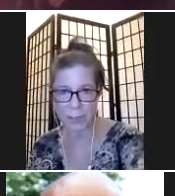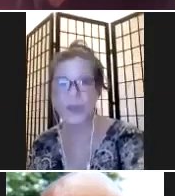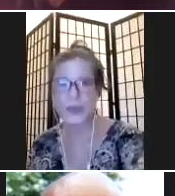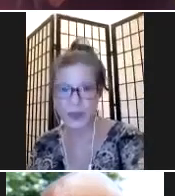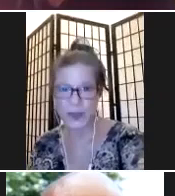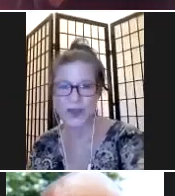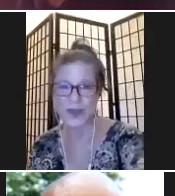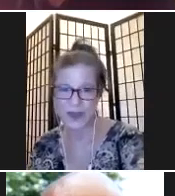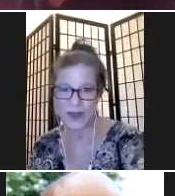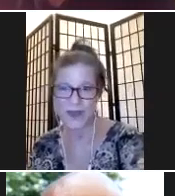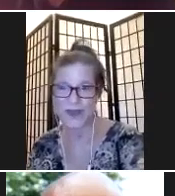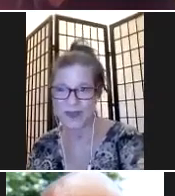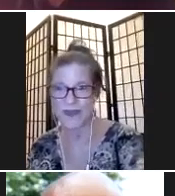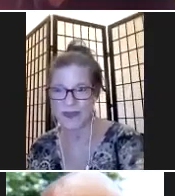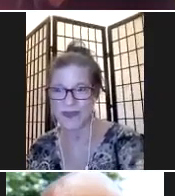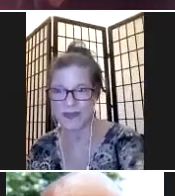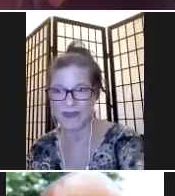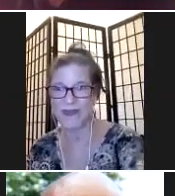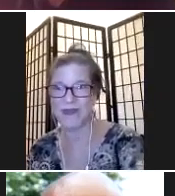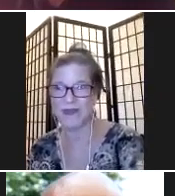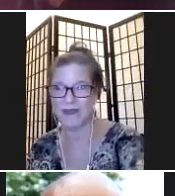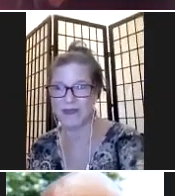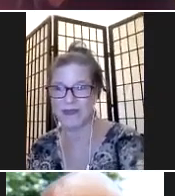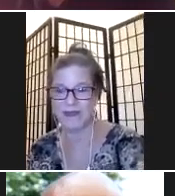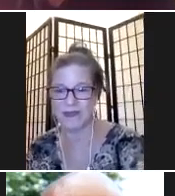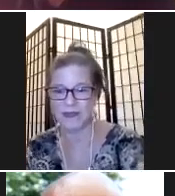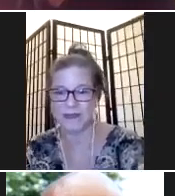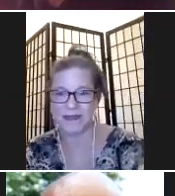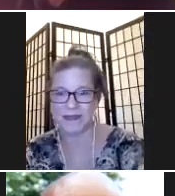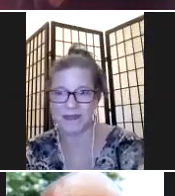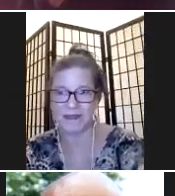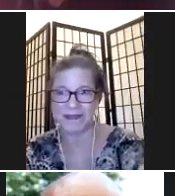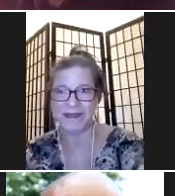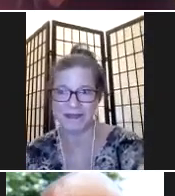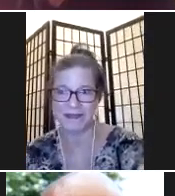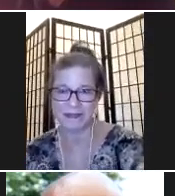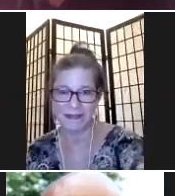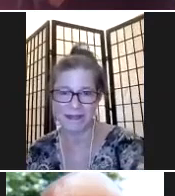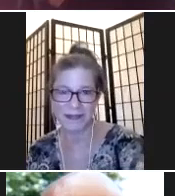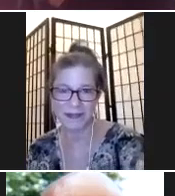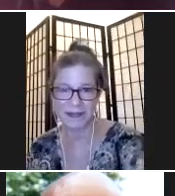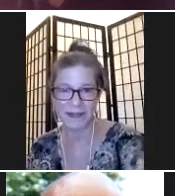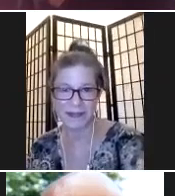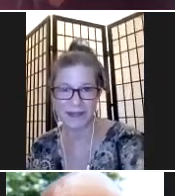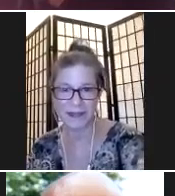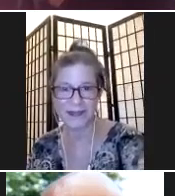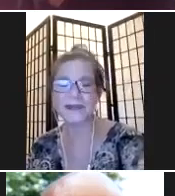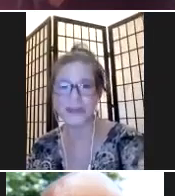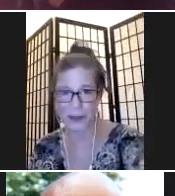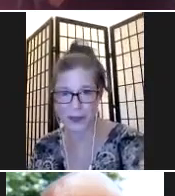they're hard of hearing. So it helps in that because we can communicate. It bridges that barrier between